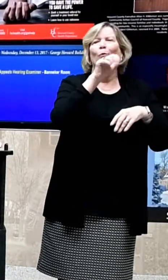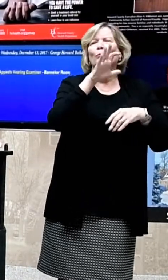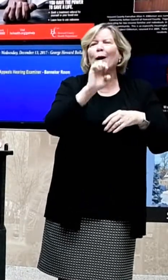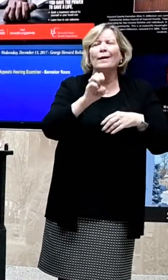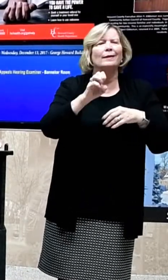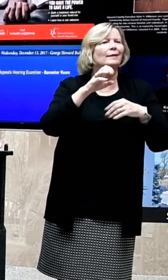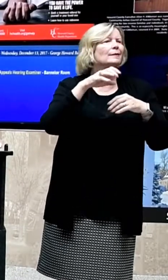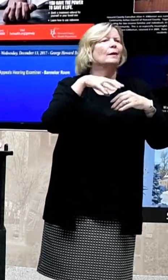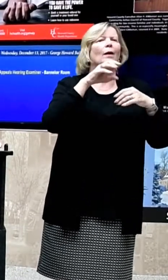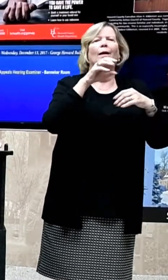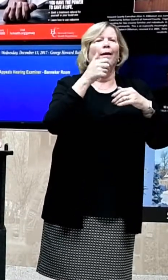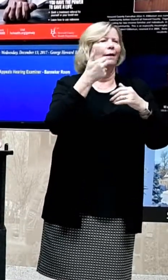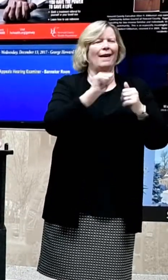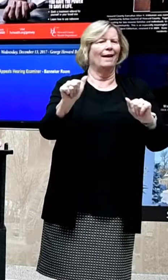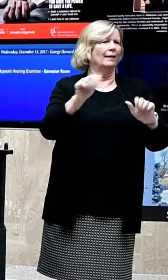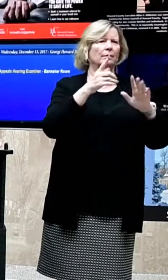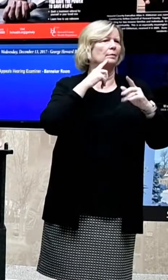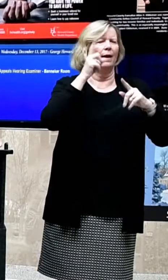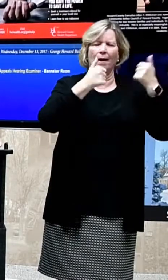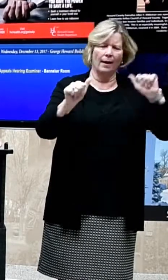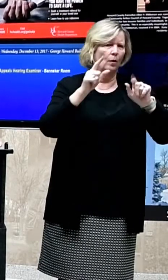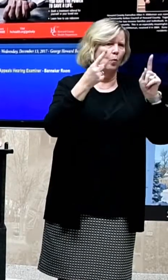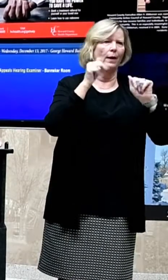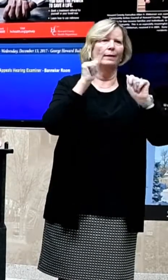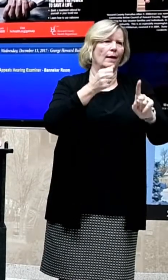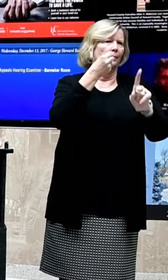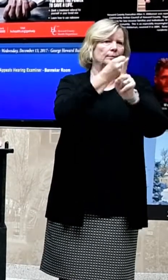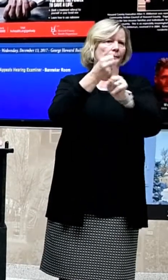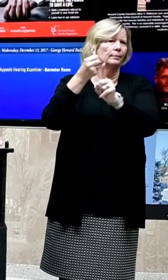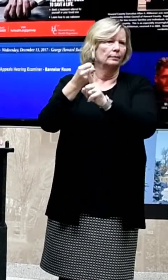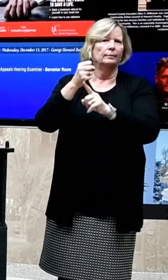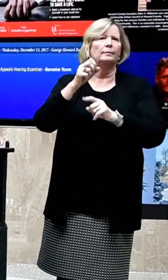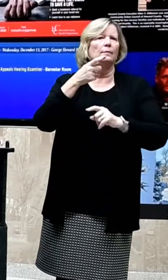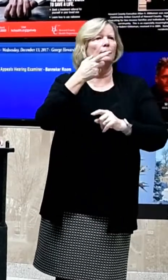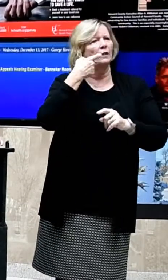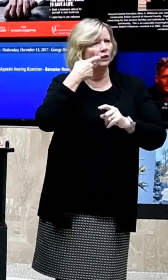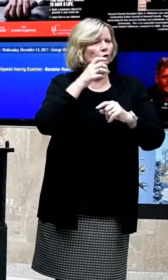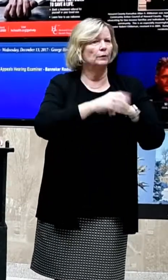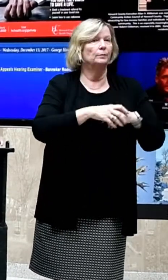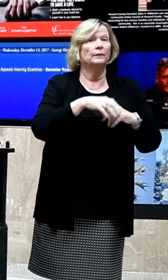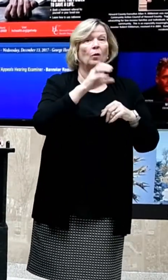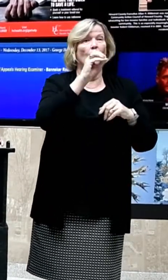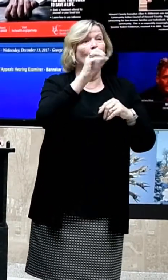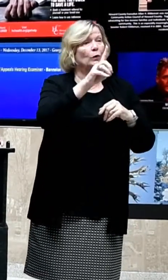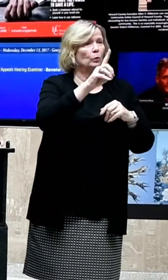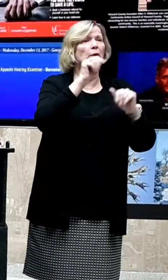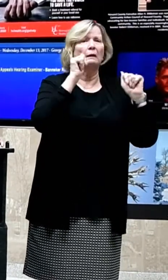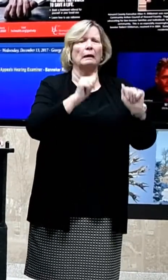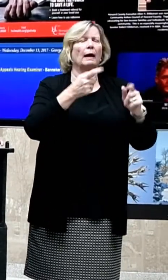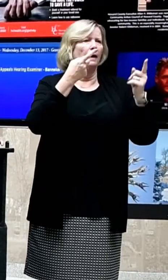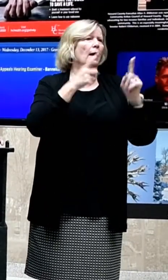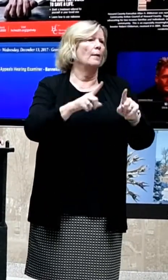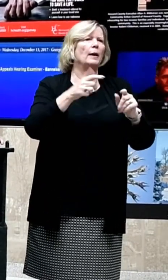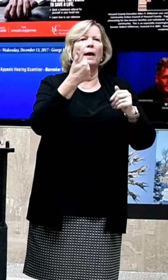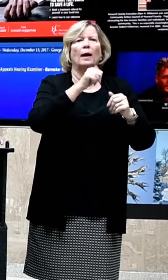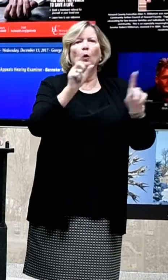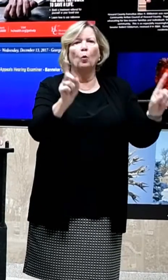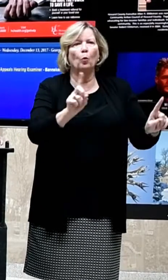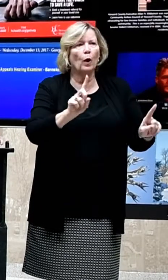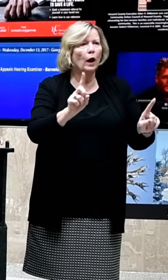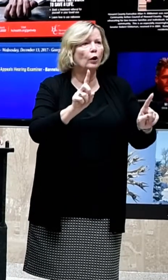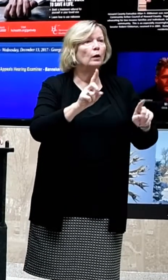boundaries. Overdoses occur anywhere and everywhere in Howard County, including parking